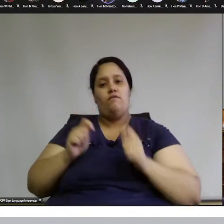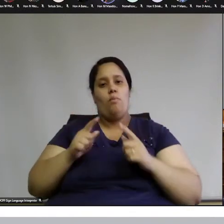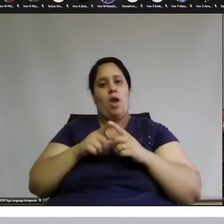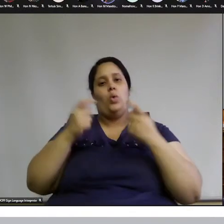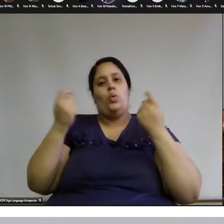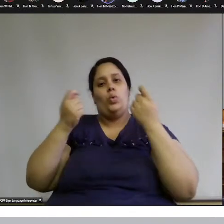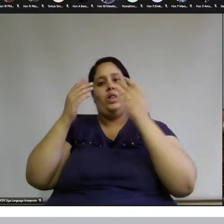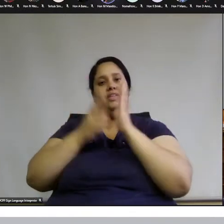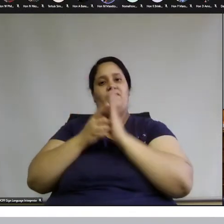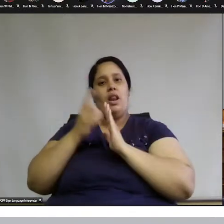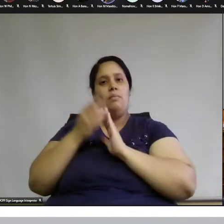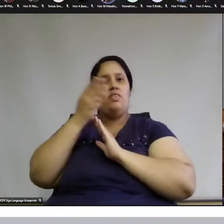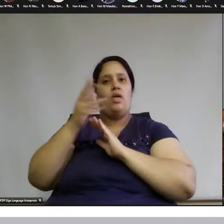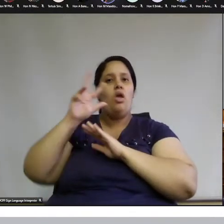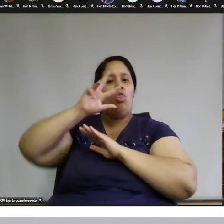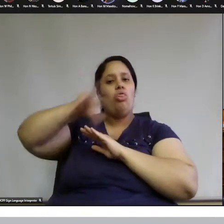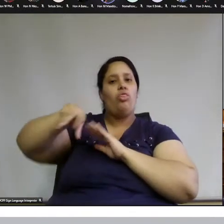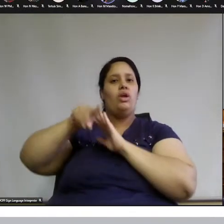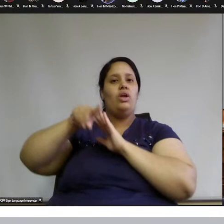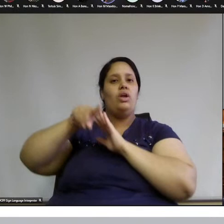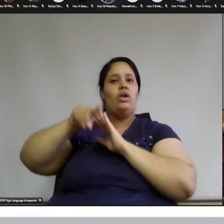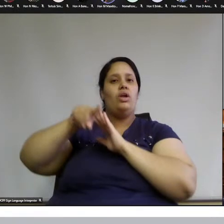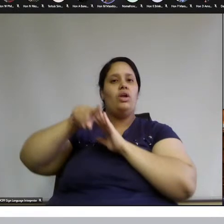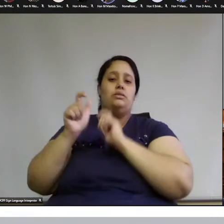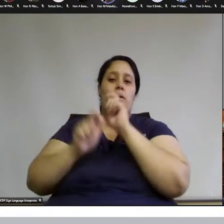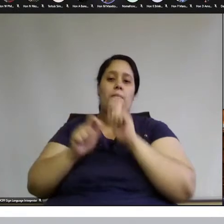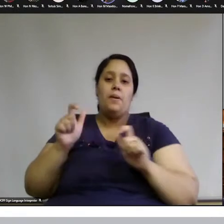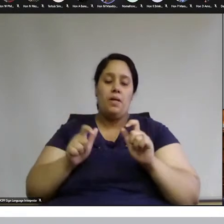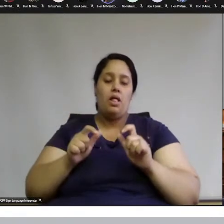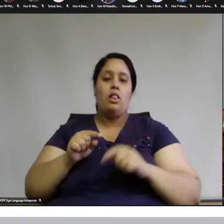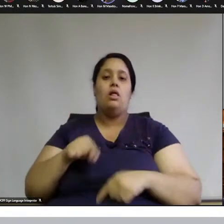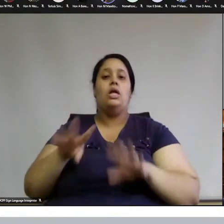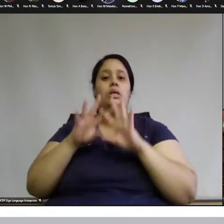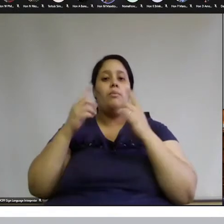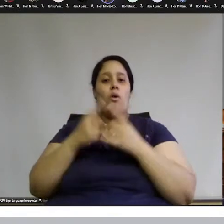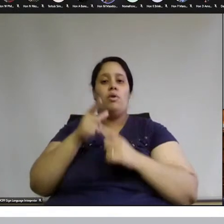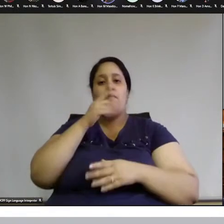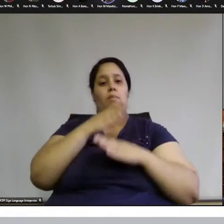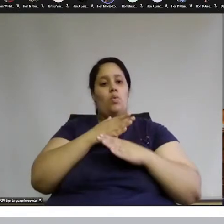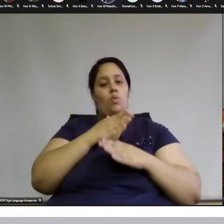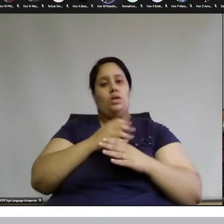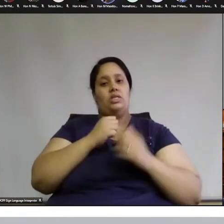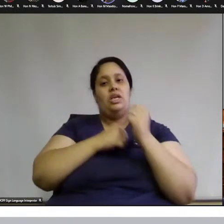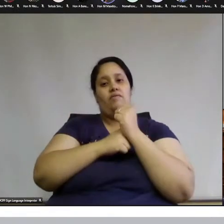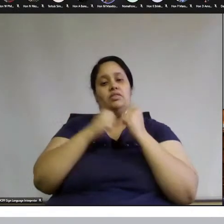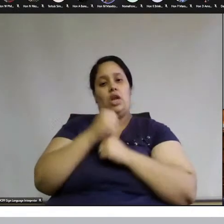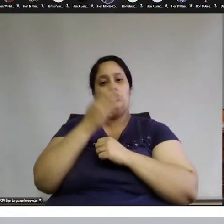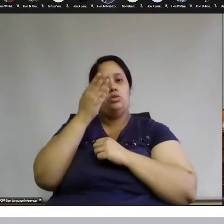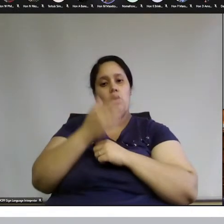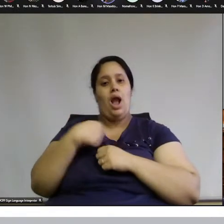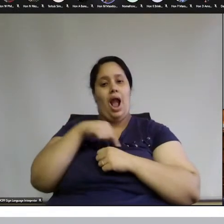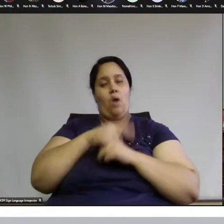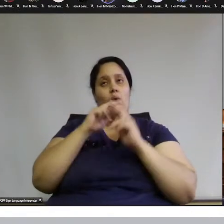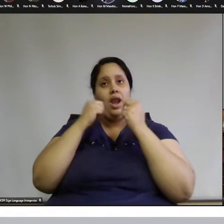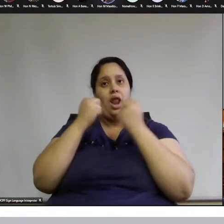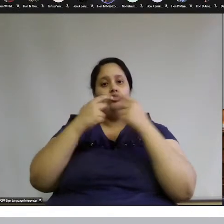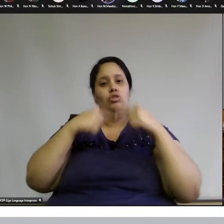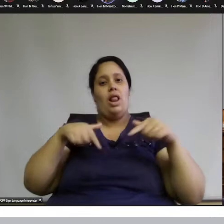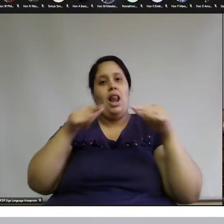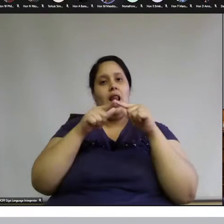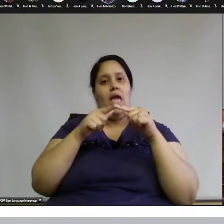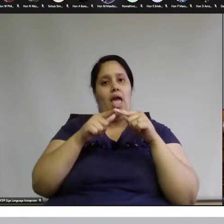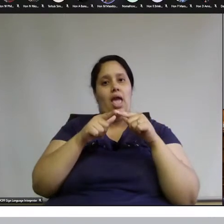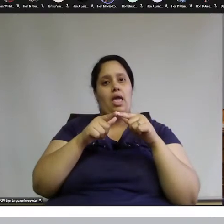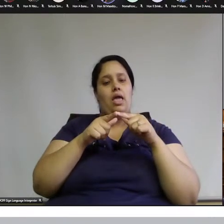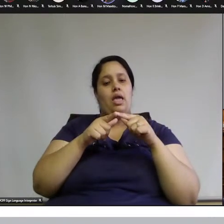Development have ignored District 6 residents, the Department of Public Works and Infrastructure, our national landlord,